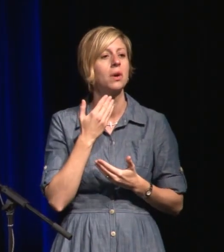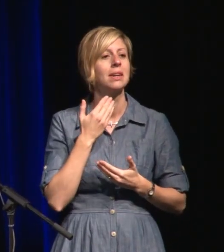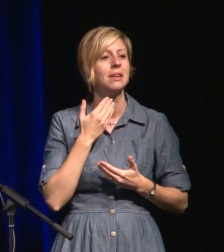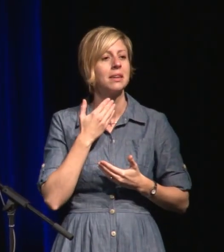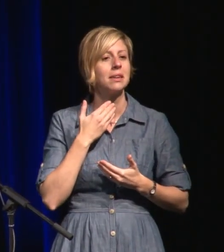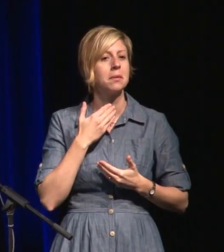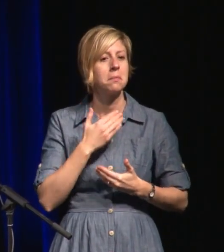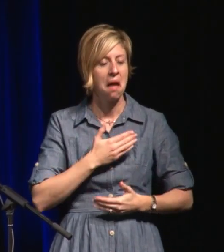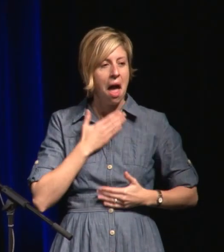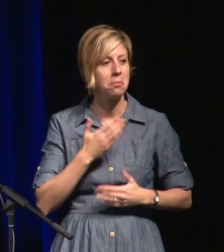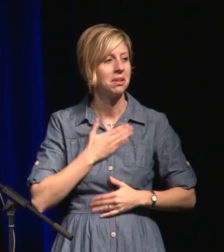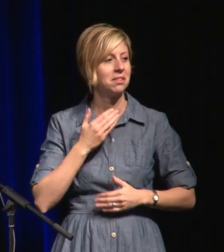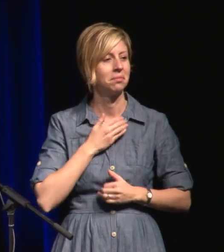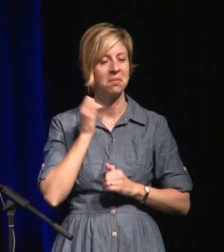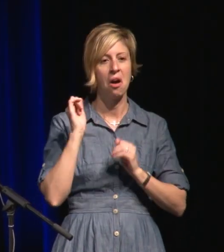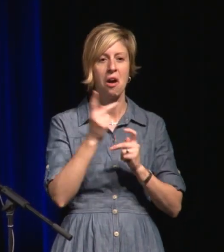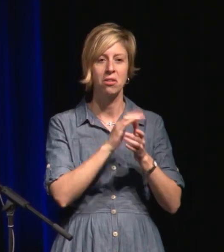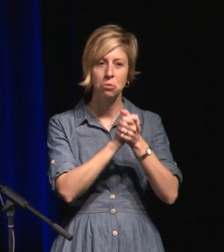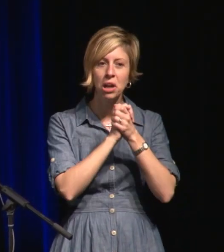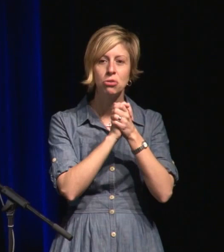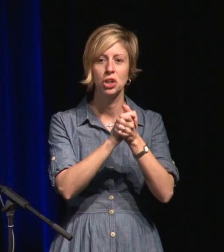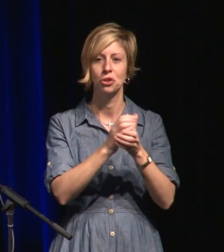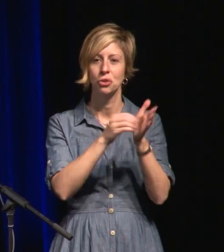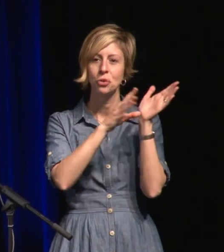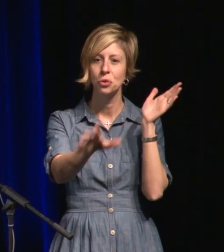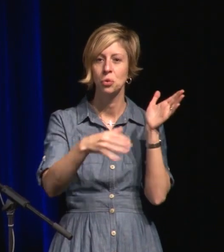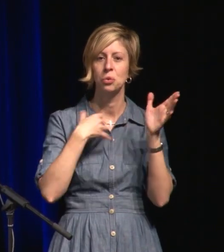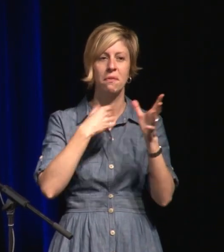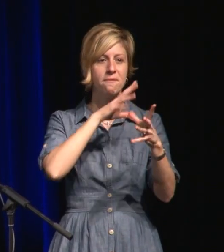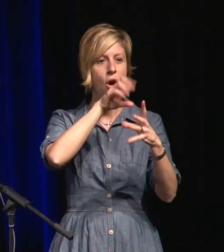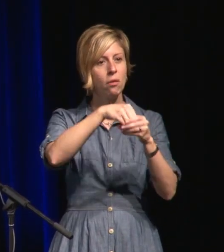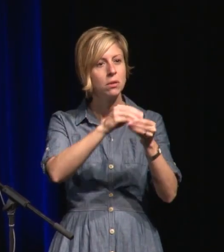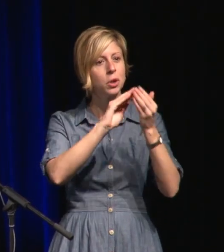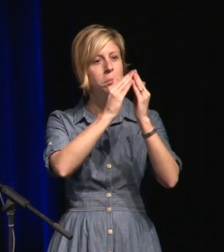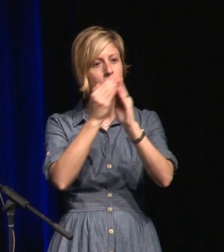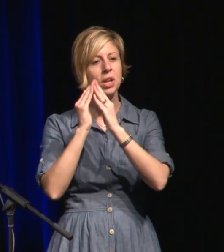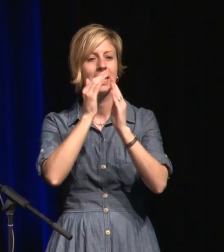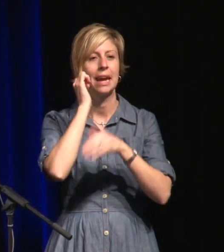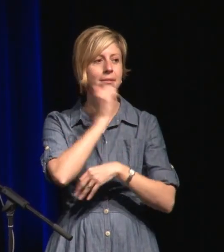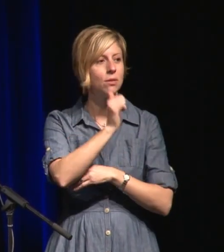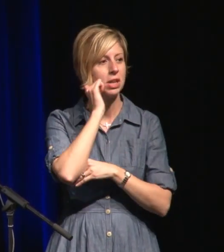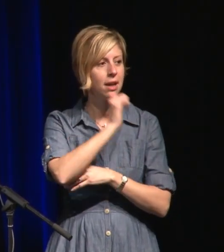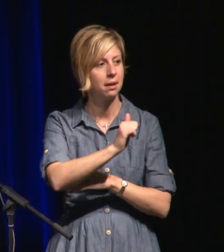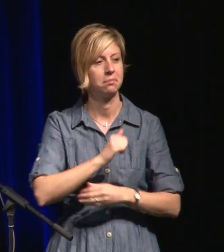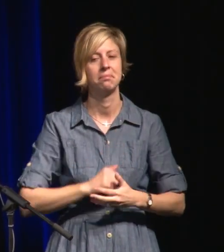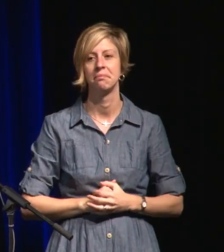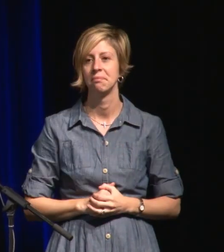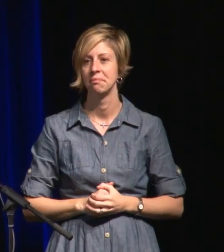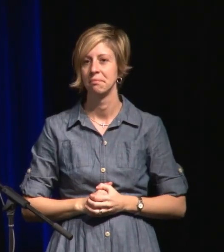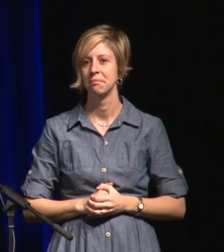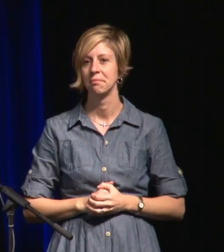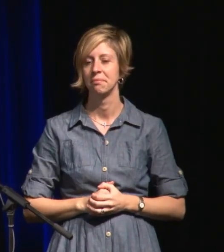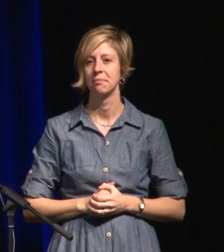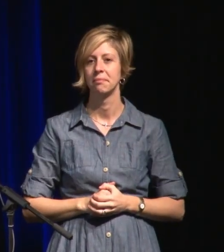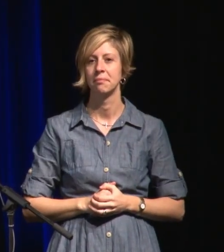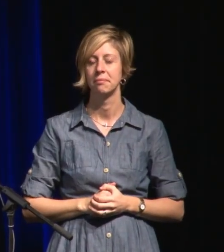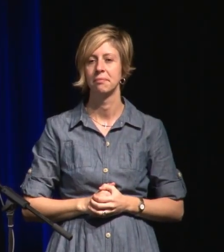and staff who make an amazing impact in our community each and every day.